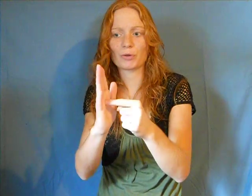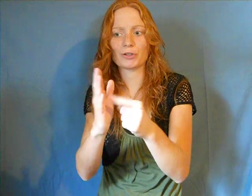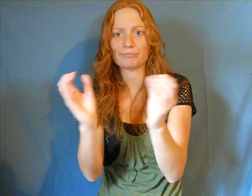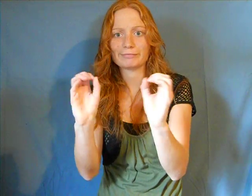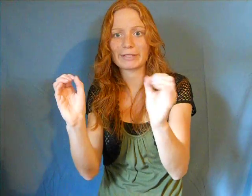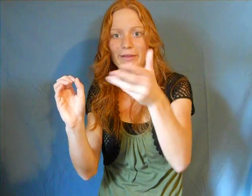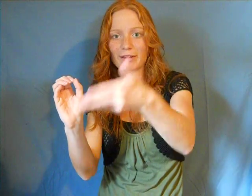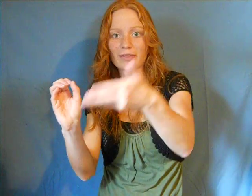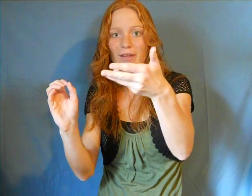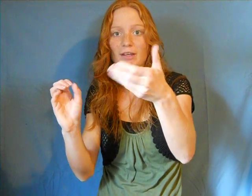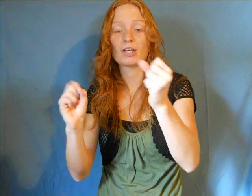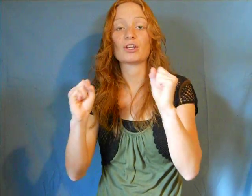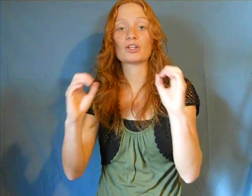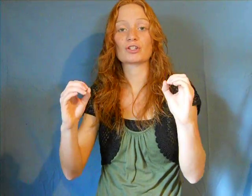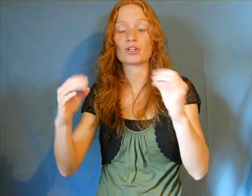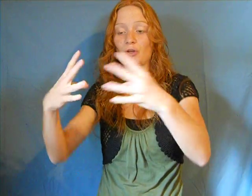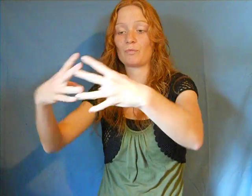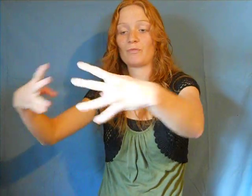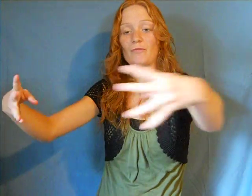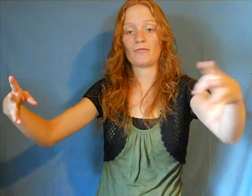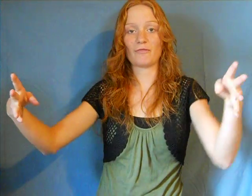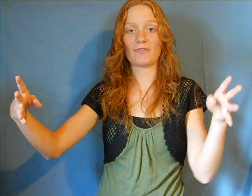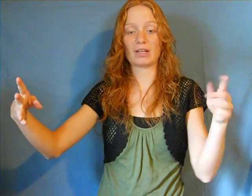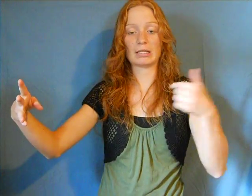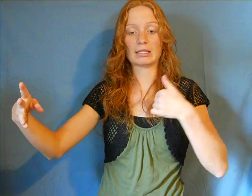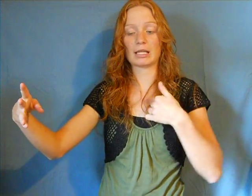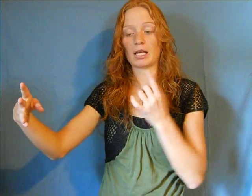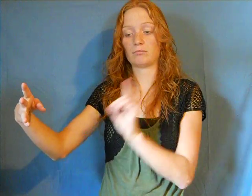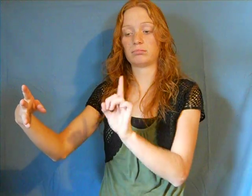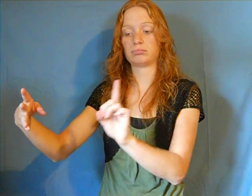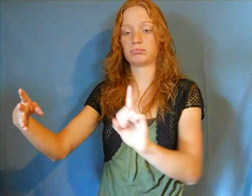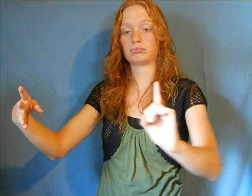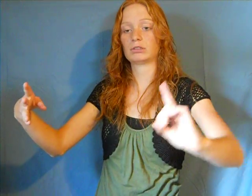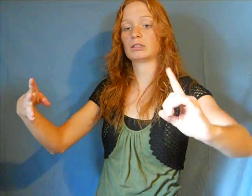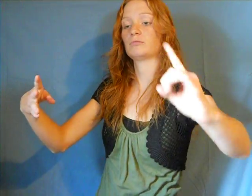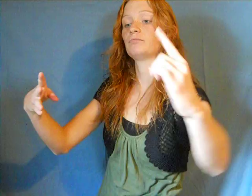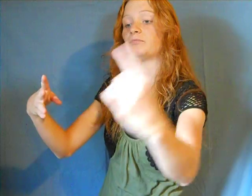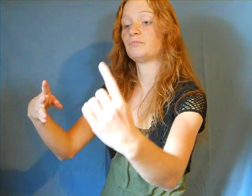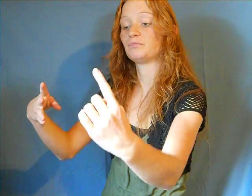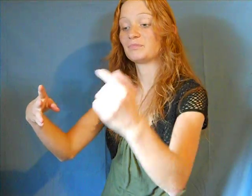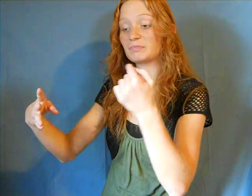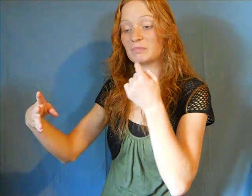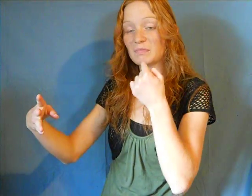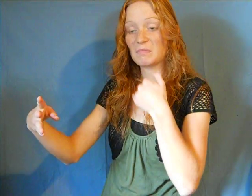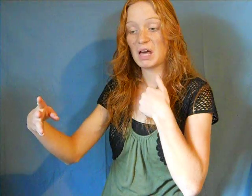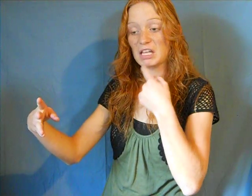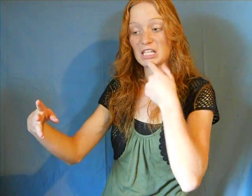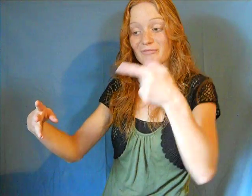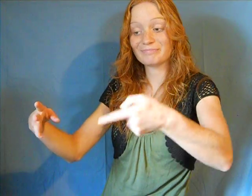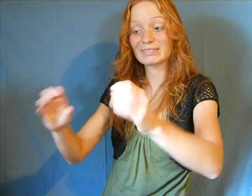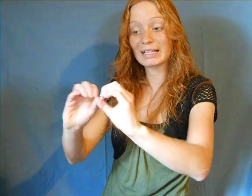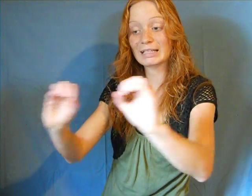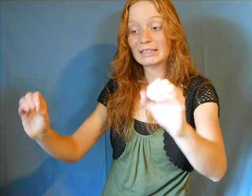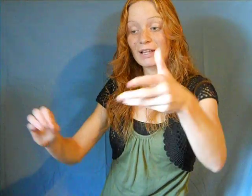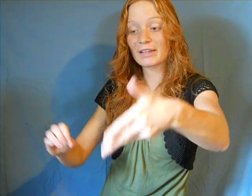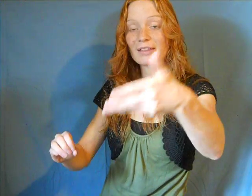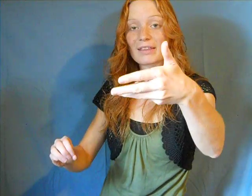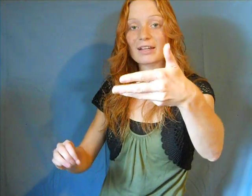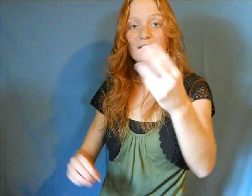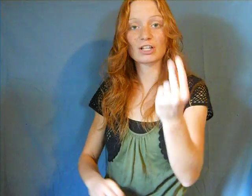the fence and looked at the grass, and there was nothing. And he just was staring at the same spot, wagging his tail, giving me this look like, yes, there is. It's right there. It's